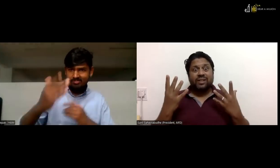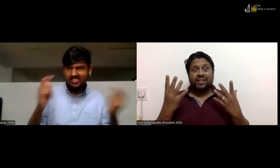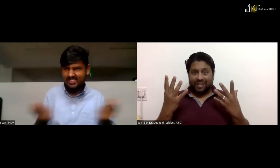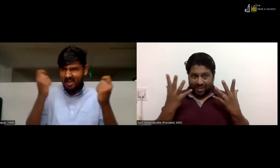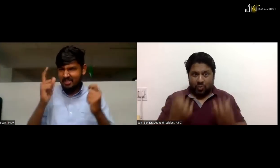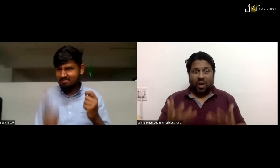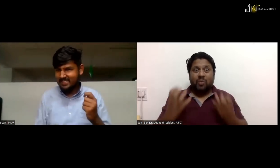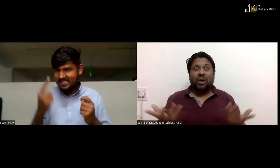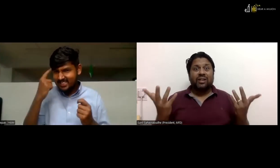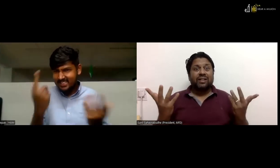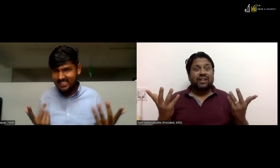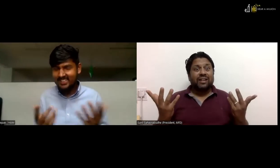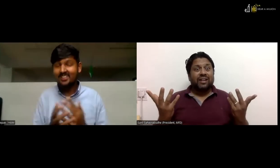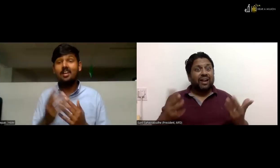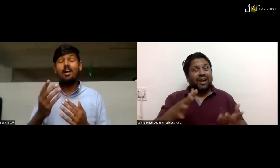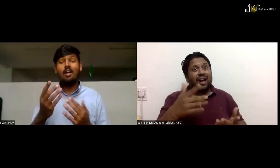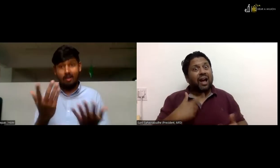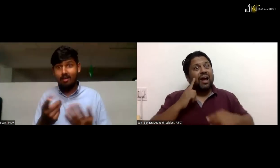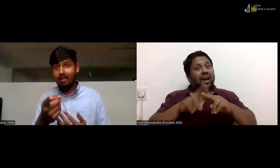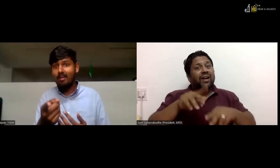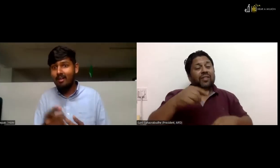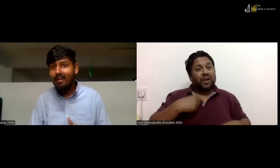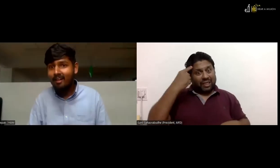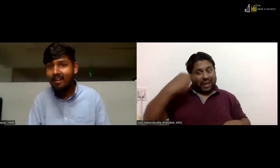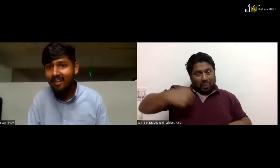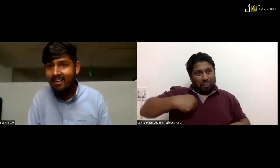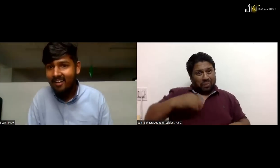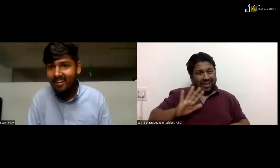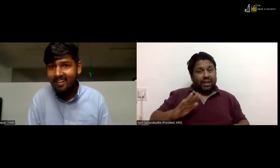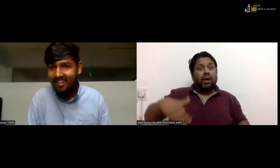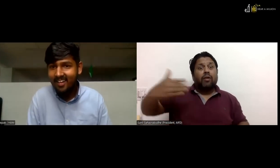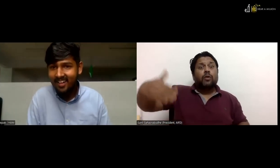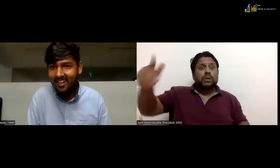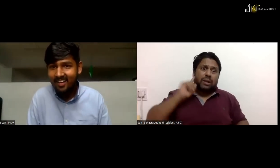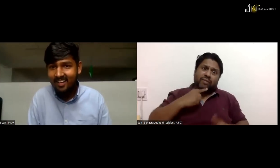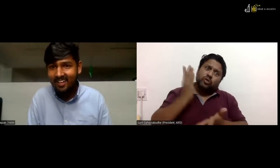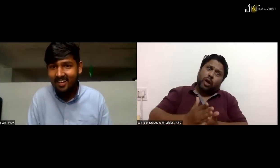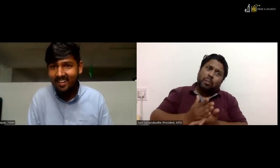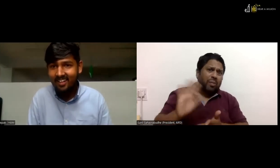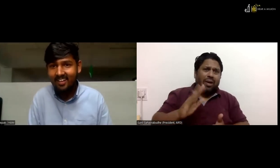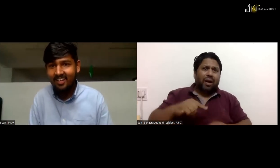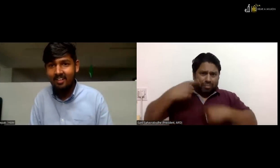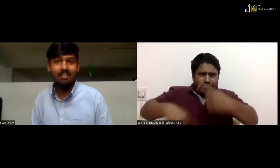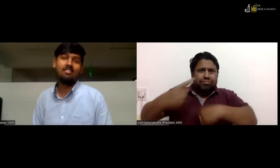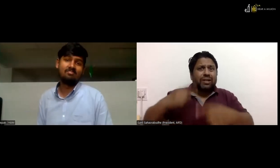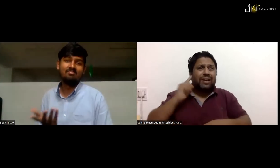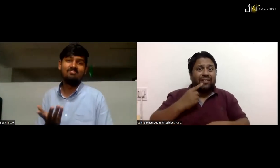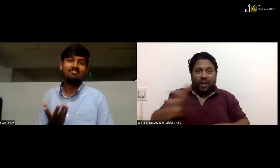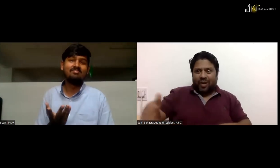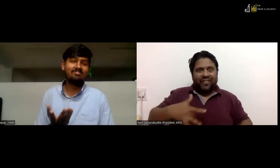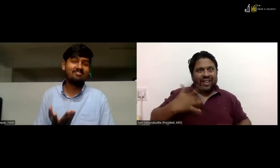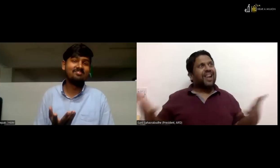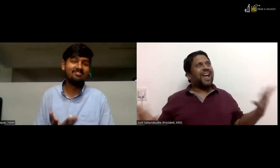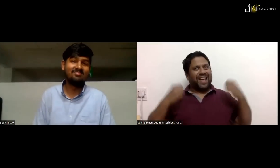persons, everyone, as we must celebrate this day because it is our mother tongue, ISL must be